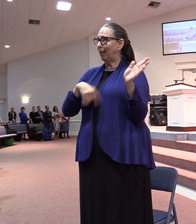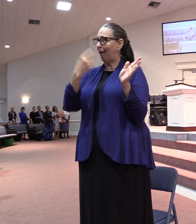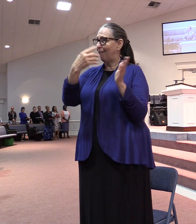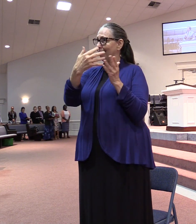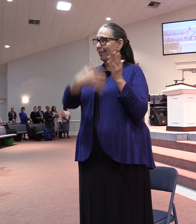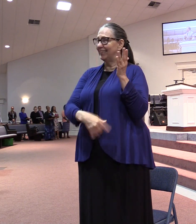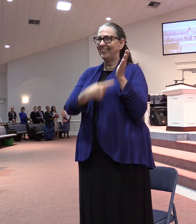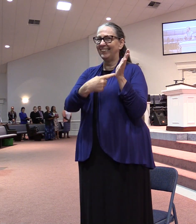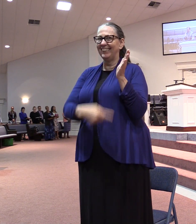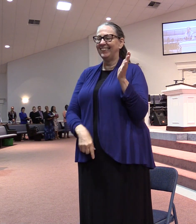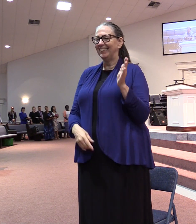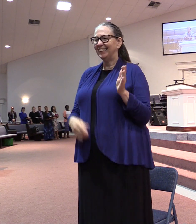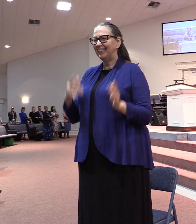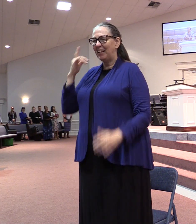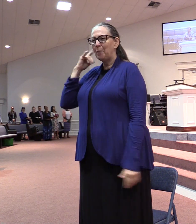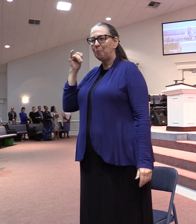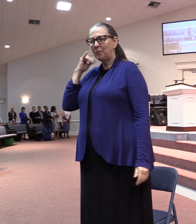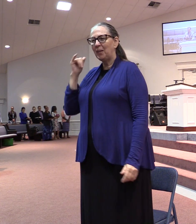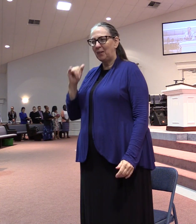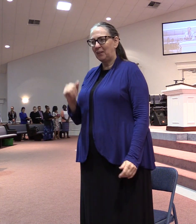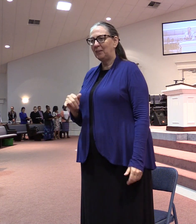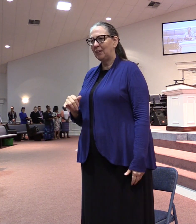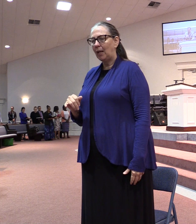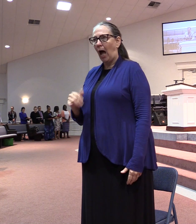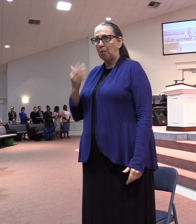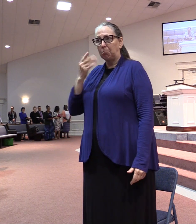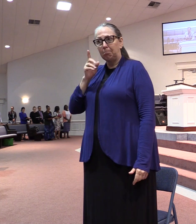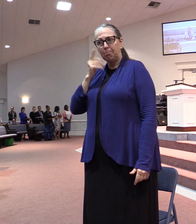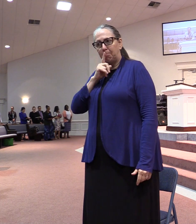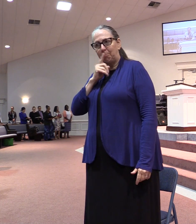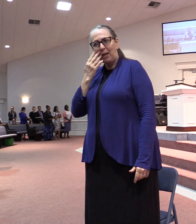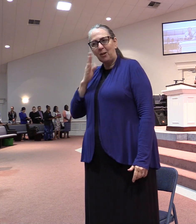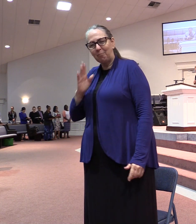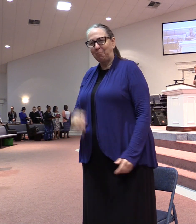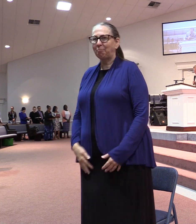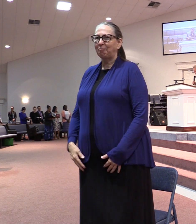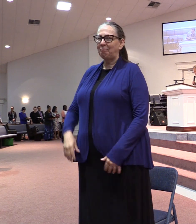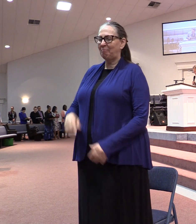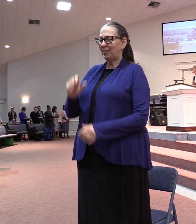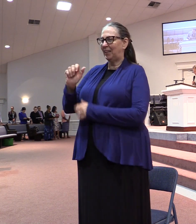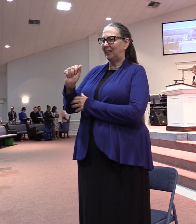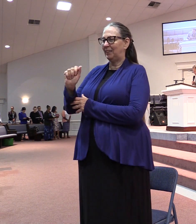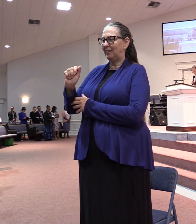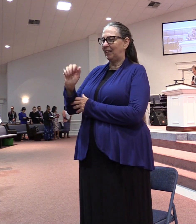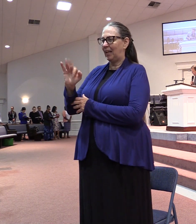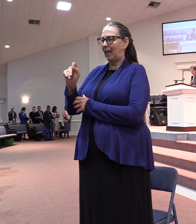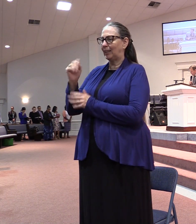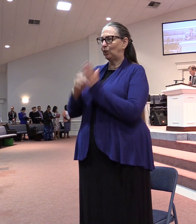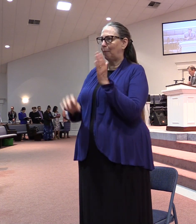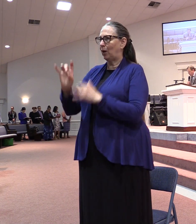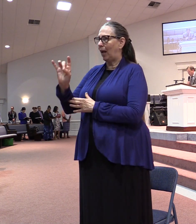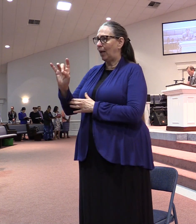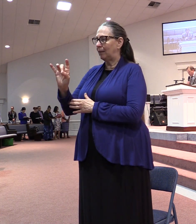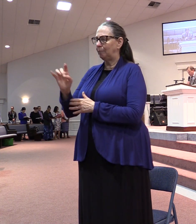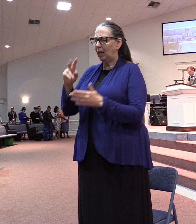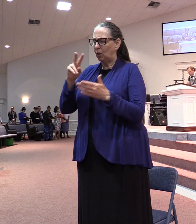And he's in California today, so we want to pray for him. Verse number 1, Acts chapter 8, at that time there was great persecution